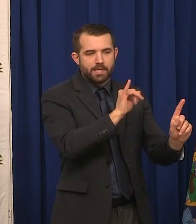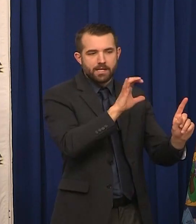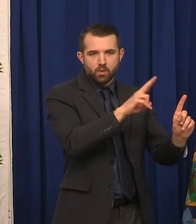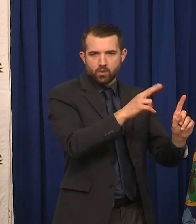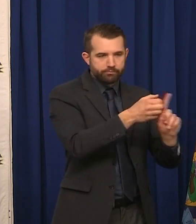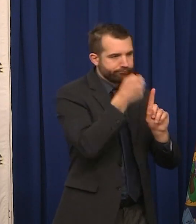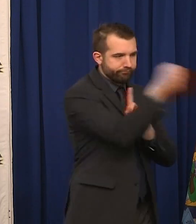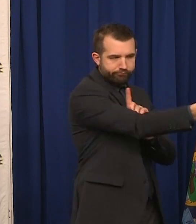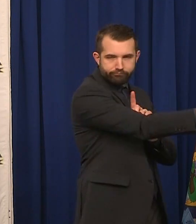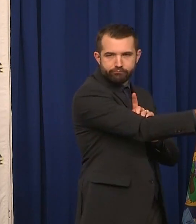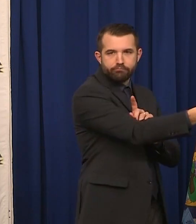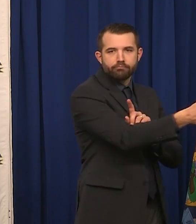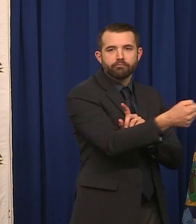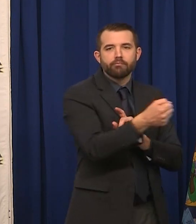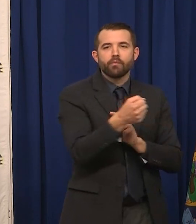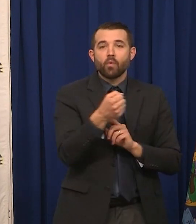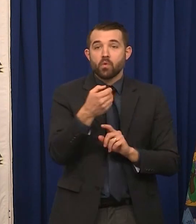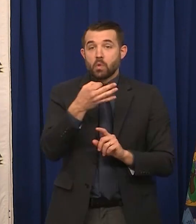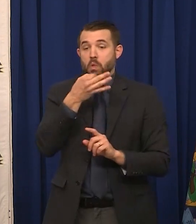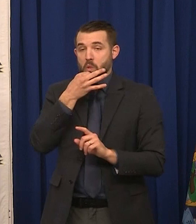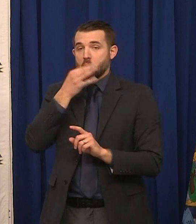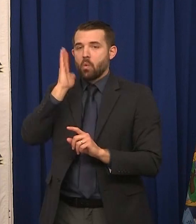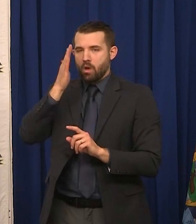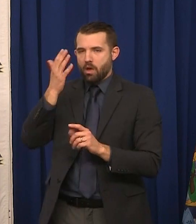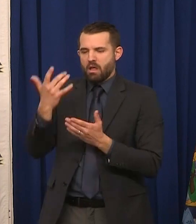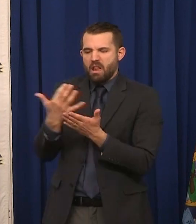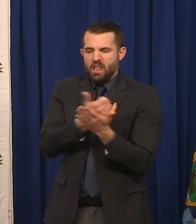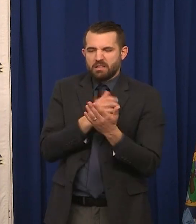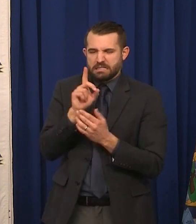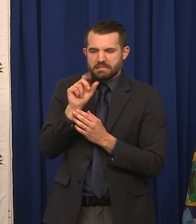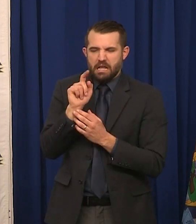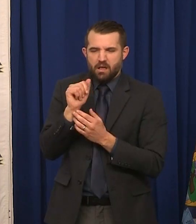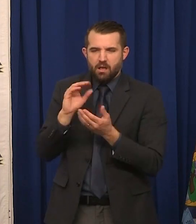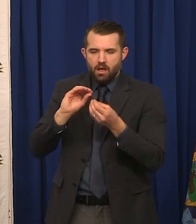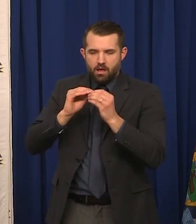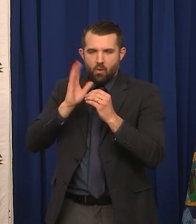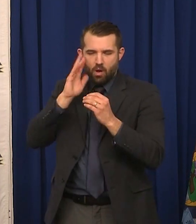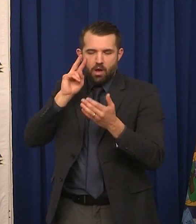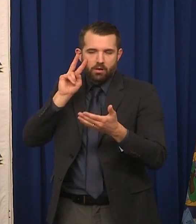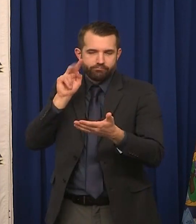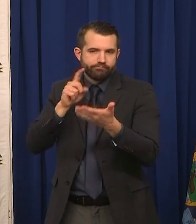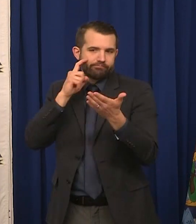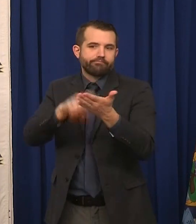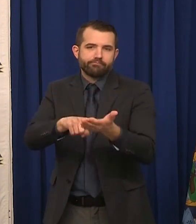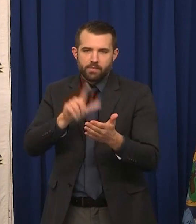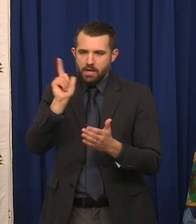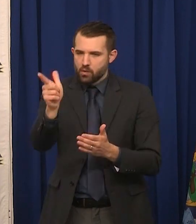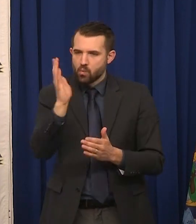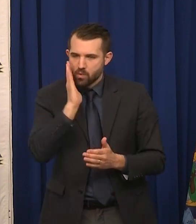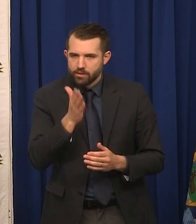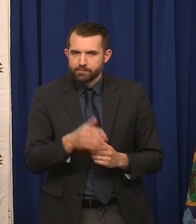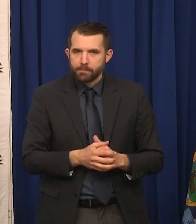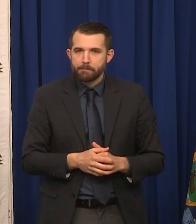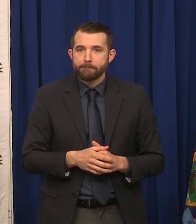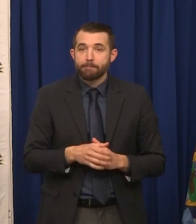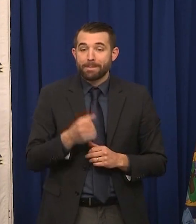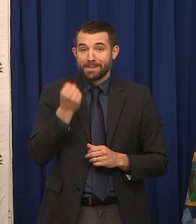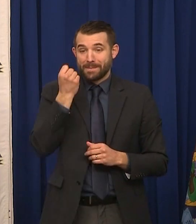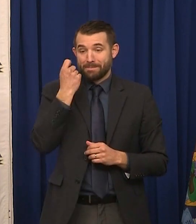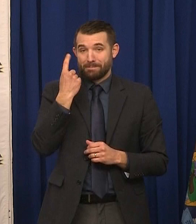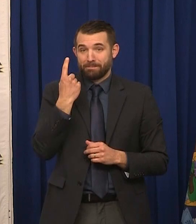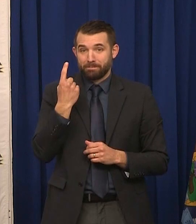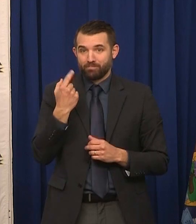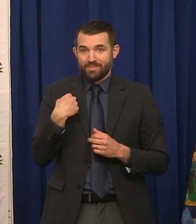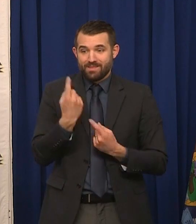like very soon. But Don, what I can also say is that having spoken with clinicians, critical